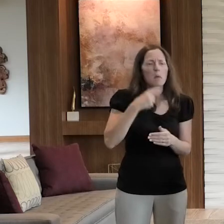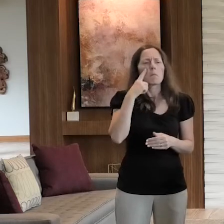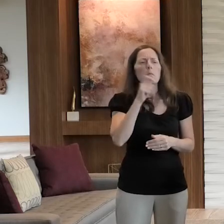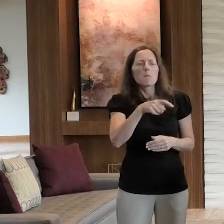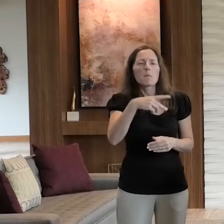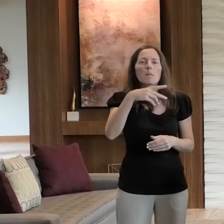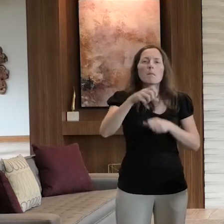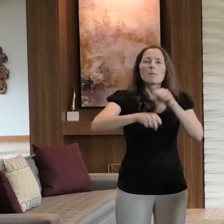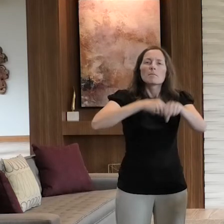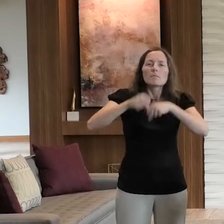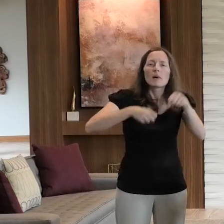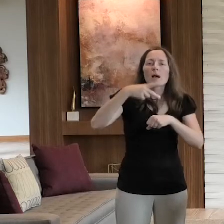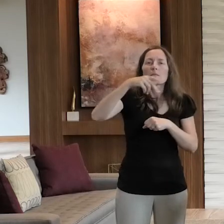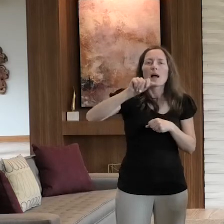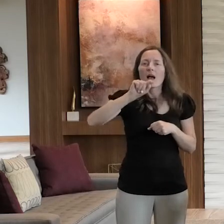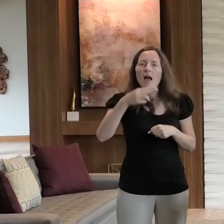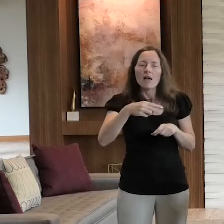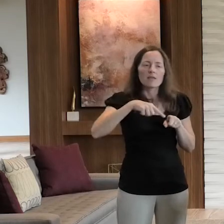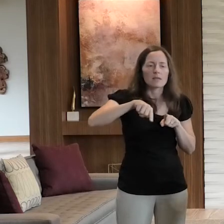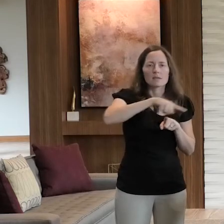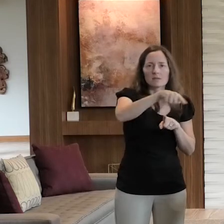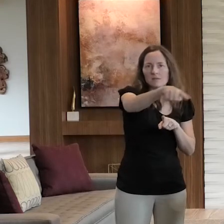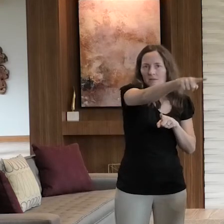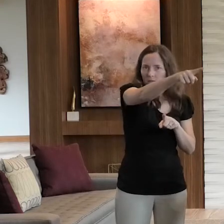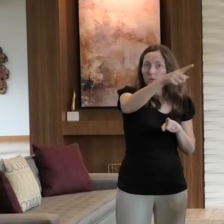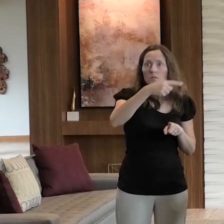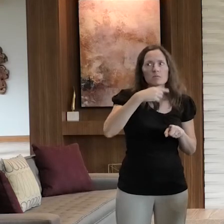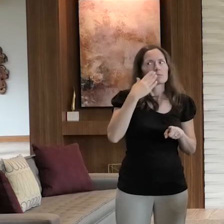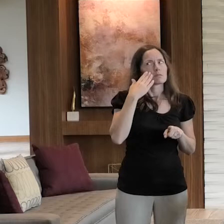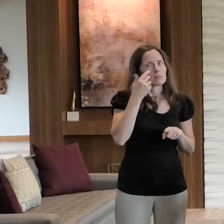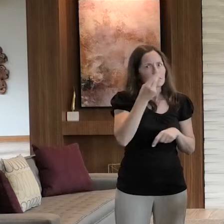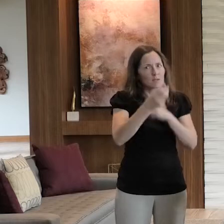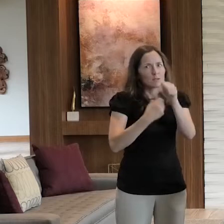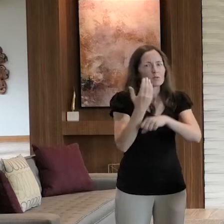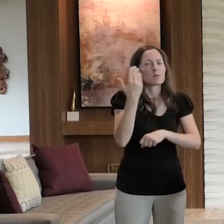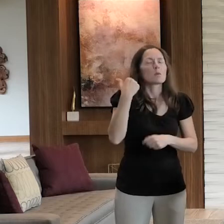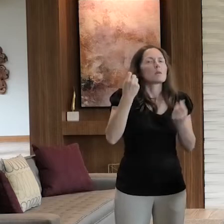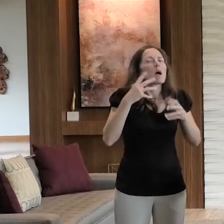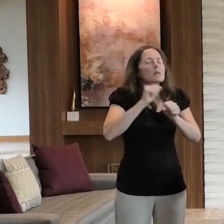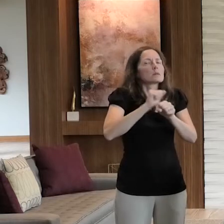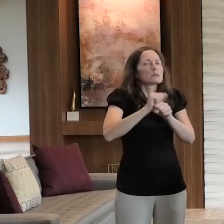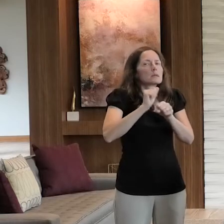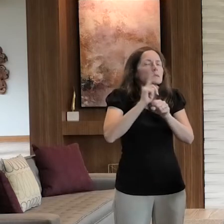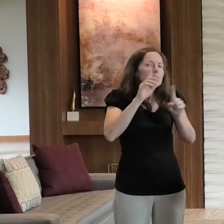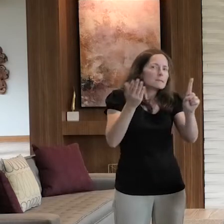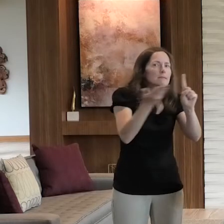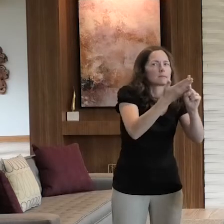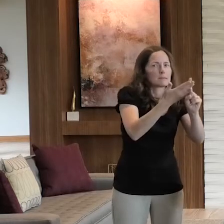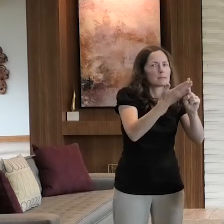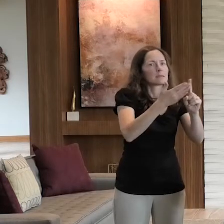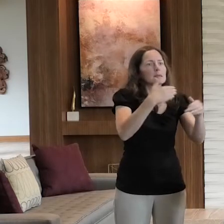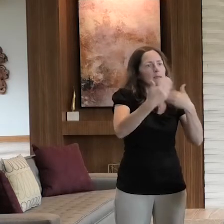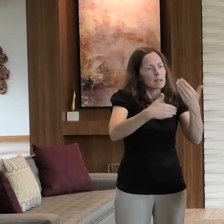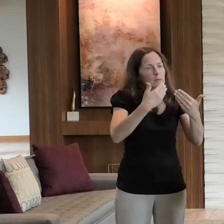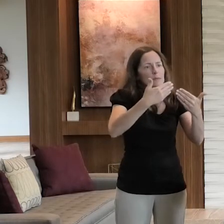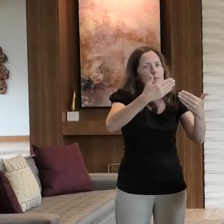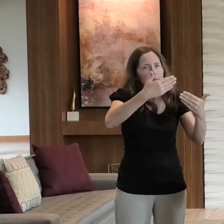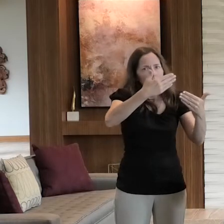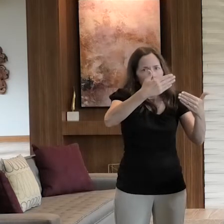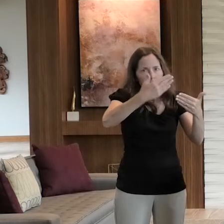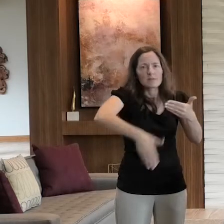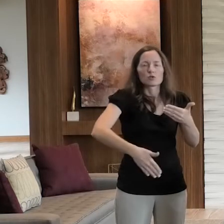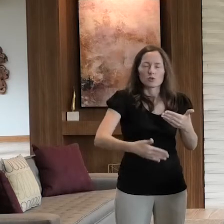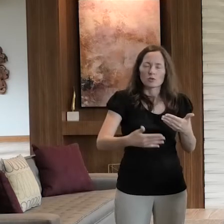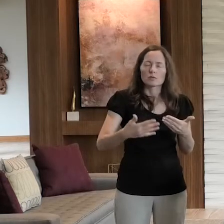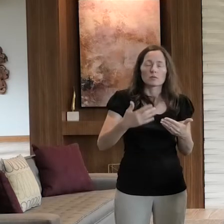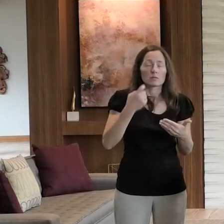of efforts and partnerships that went into making that happen several years ago as well, and it's now finally complete for the last year or two. And